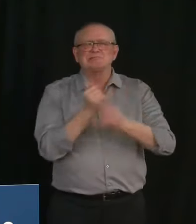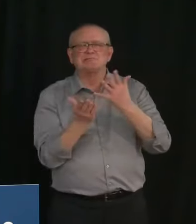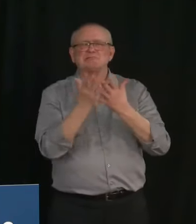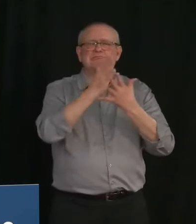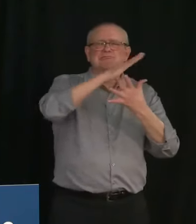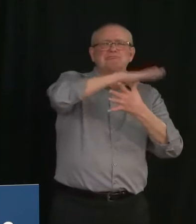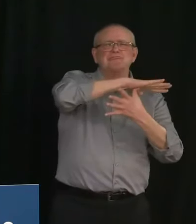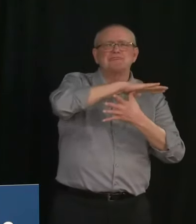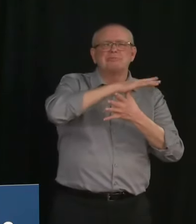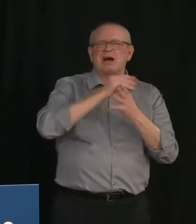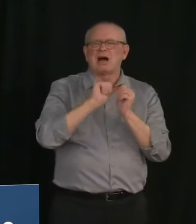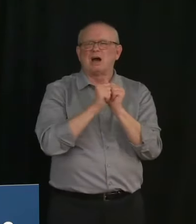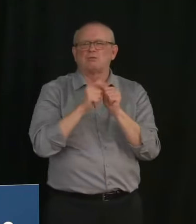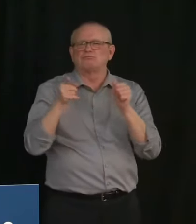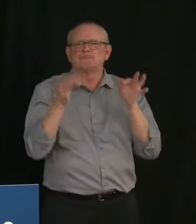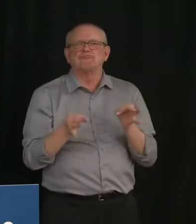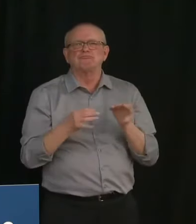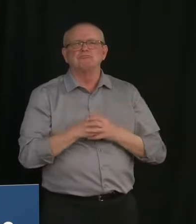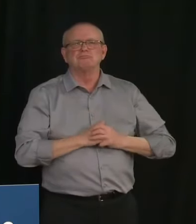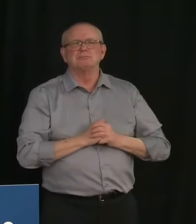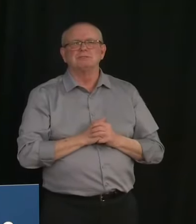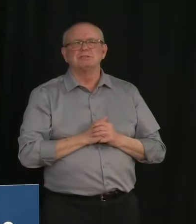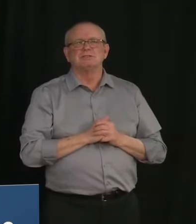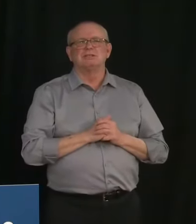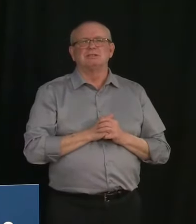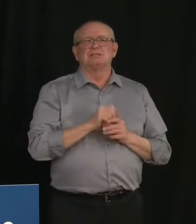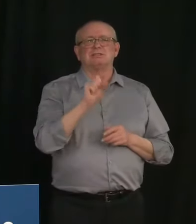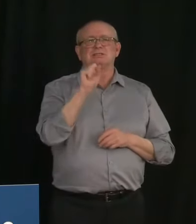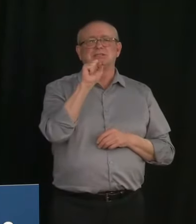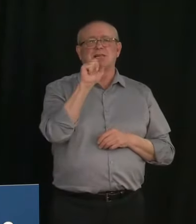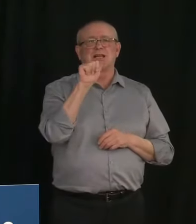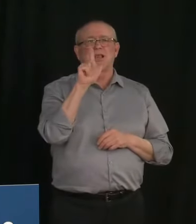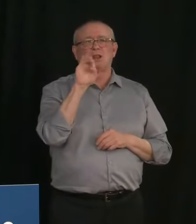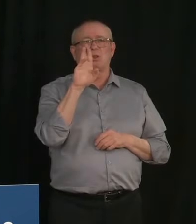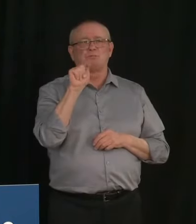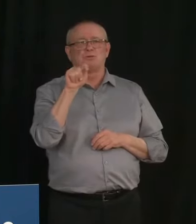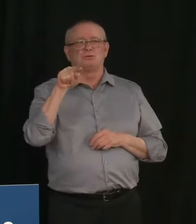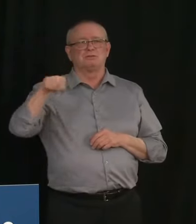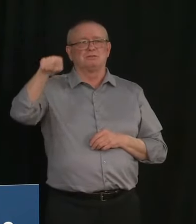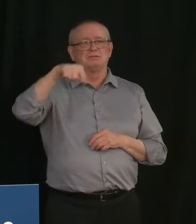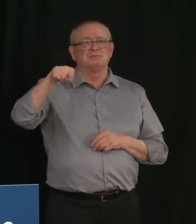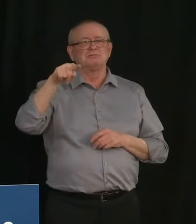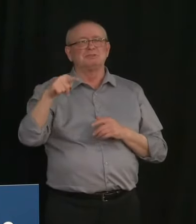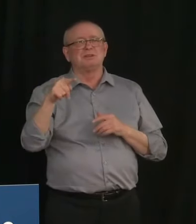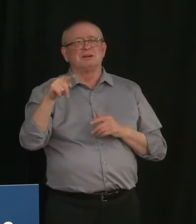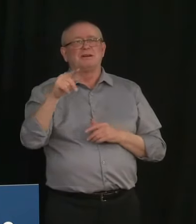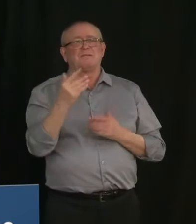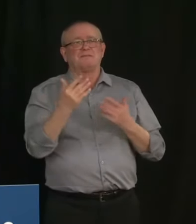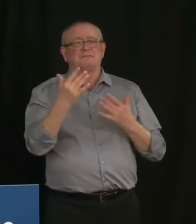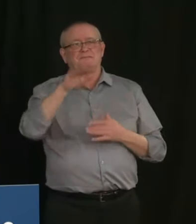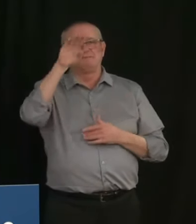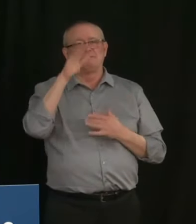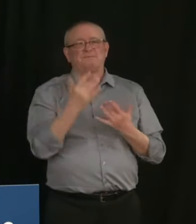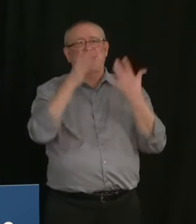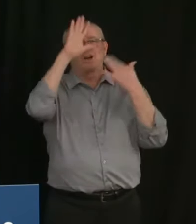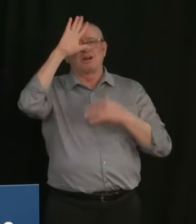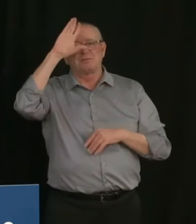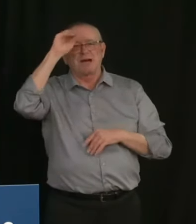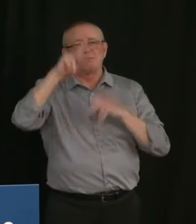from the fire chiefs in St. Albert that appear to have jumped a queue and got the vaccine, I've heard of other cases where nurses who